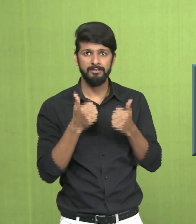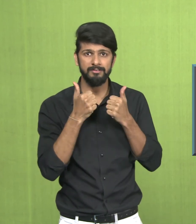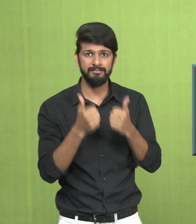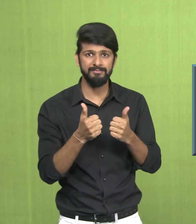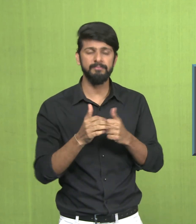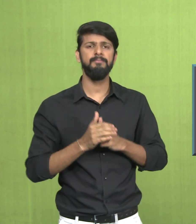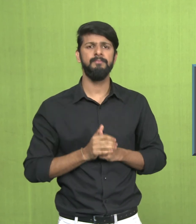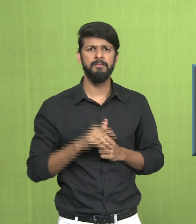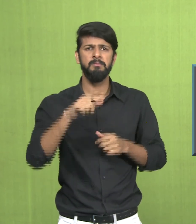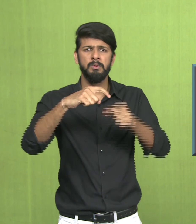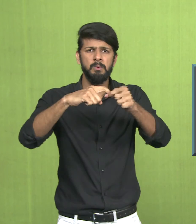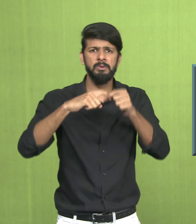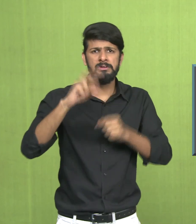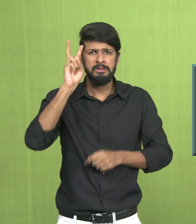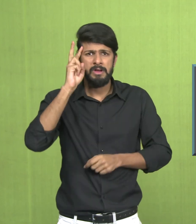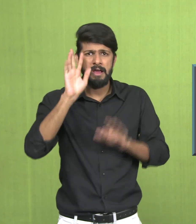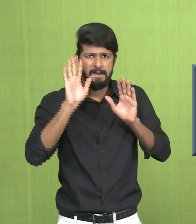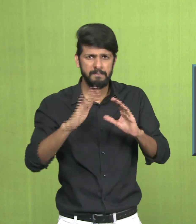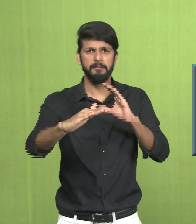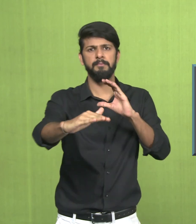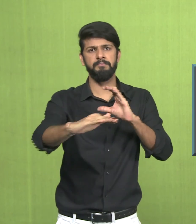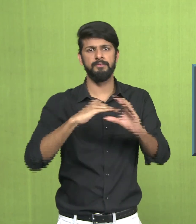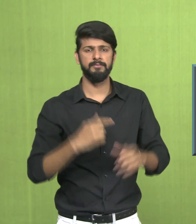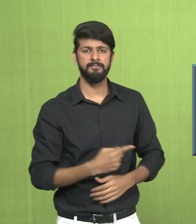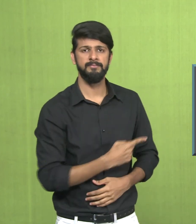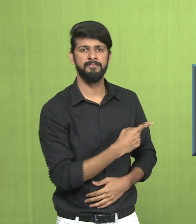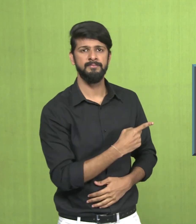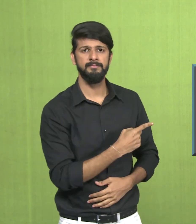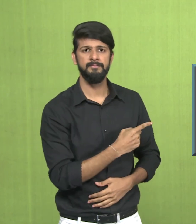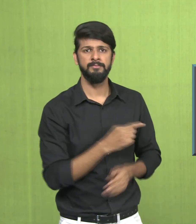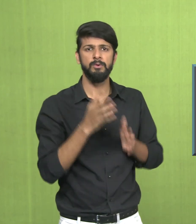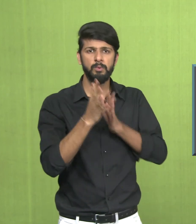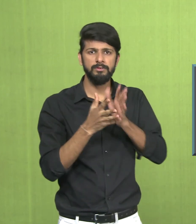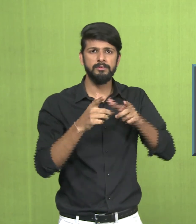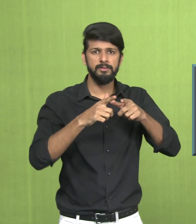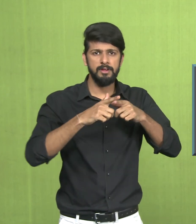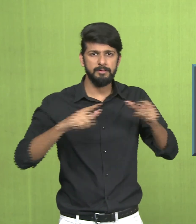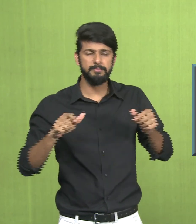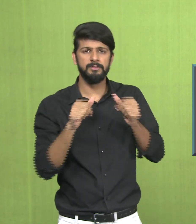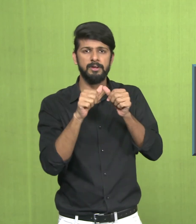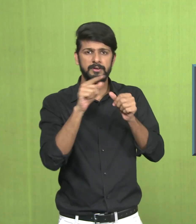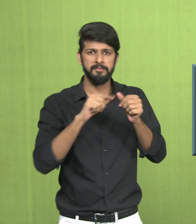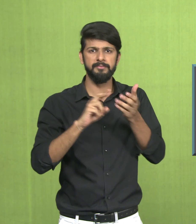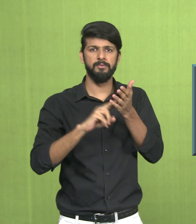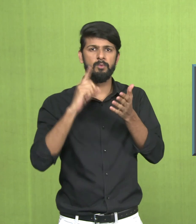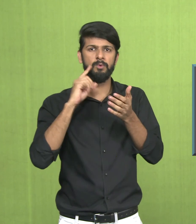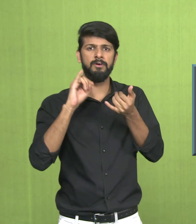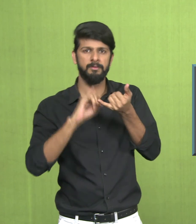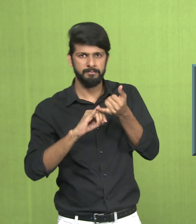I hope you enjoyed watching part 1 of the lesson and will watch all the following videos of this lesson. If you have any queries,